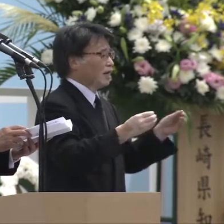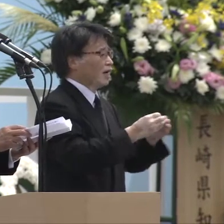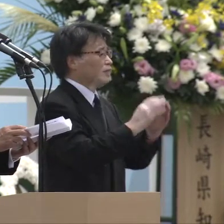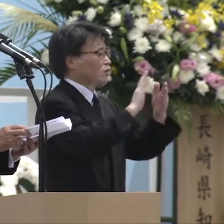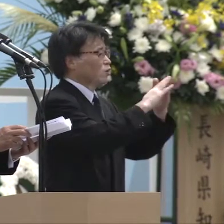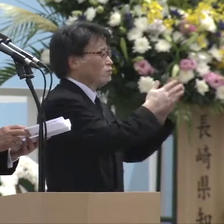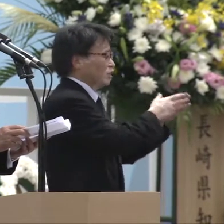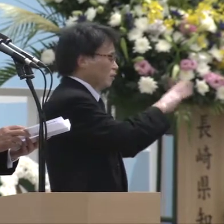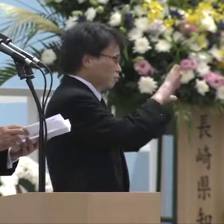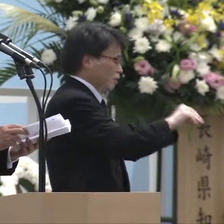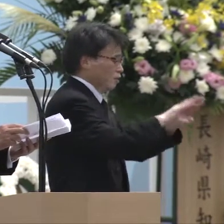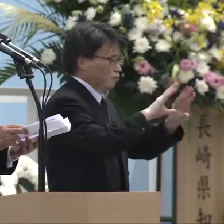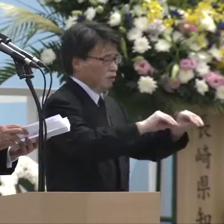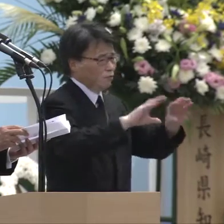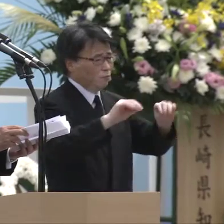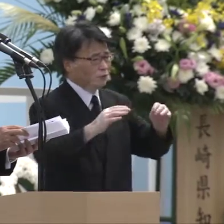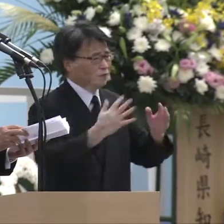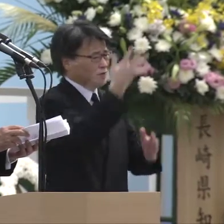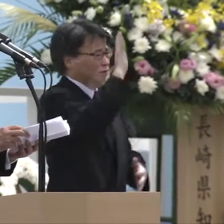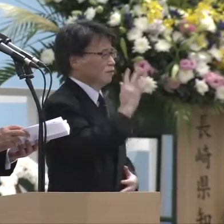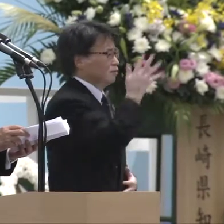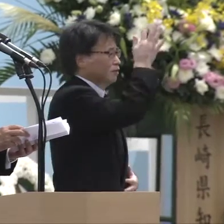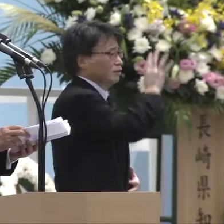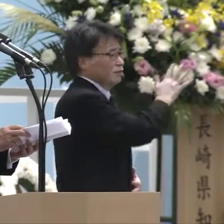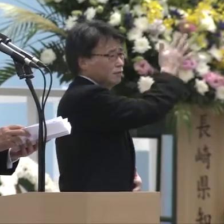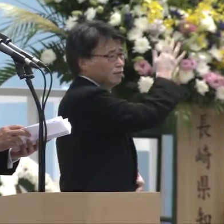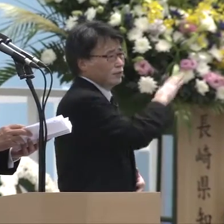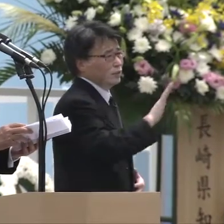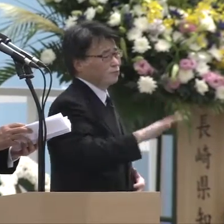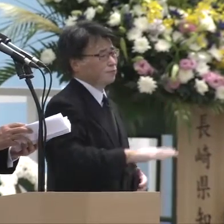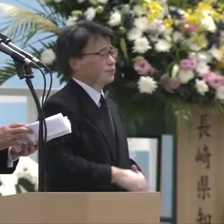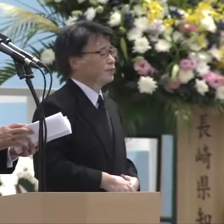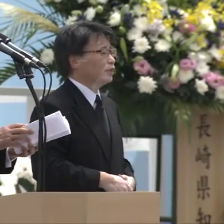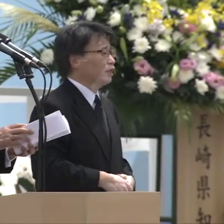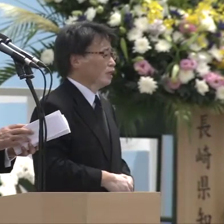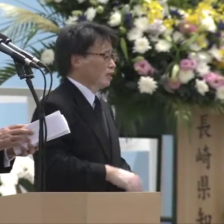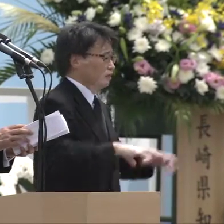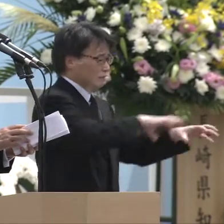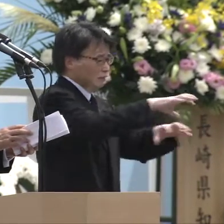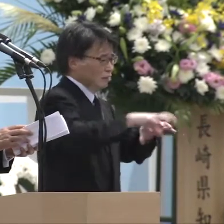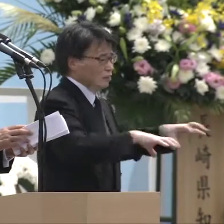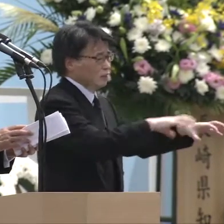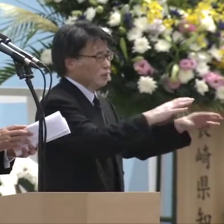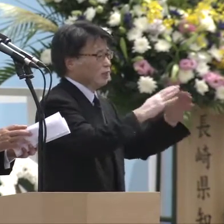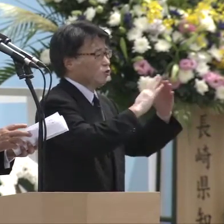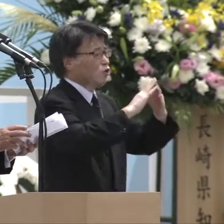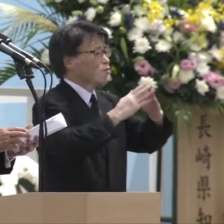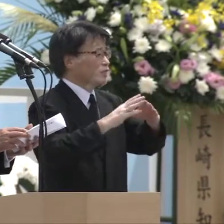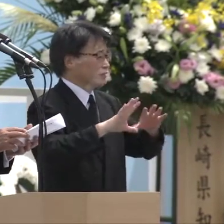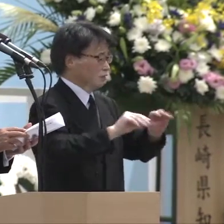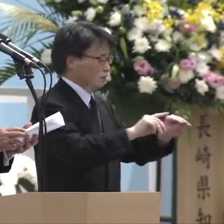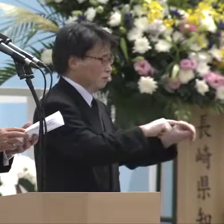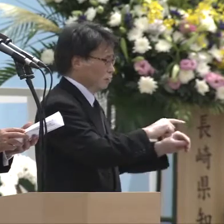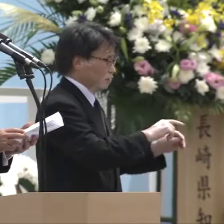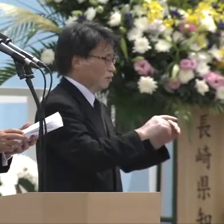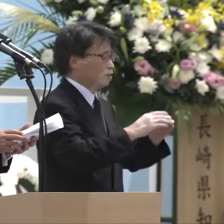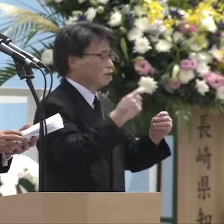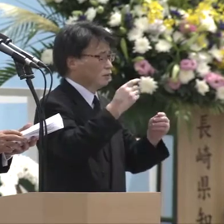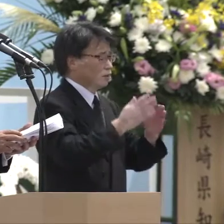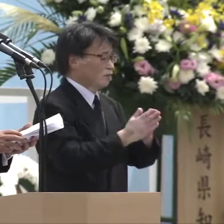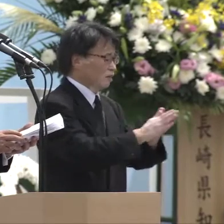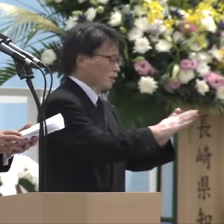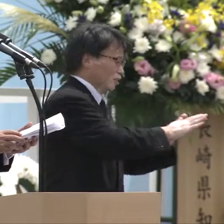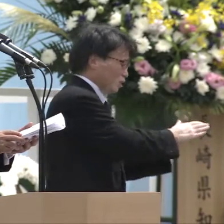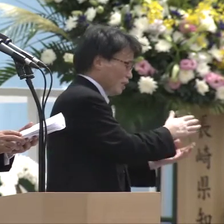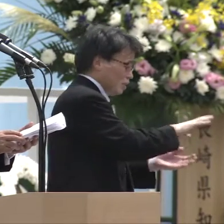It destroyed and burned down the town of Nagasaki to the ground. In the town, once reduced to a ruin, enormous